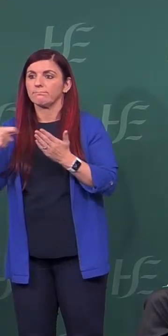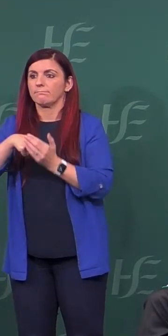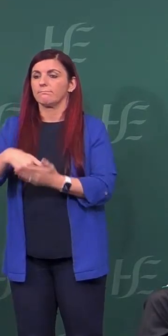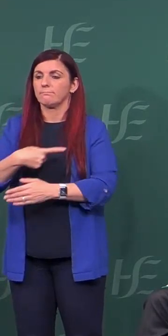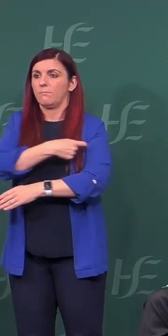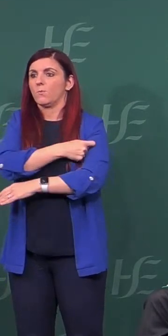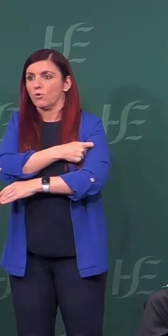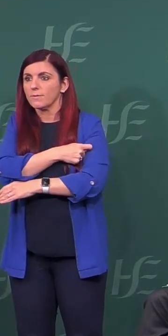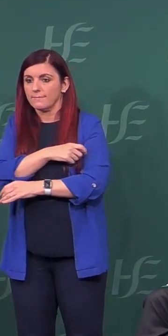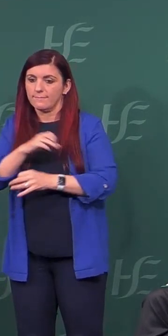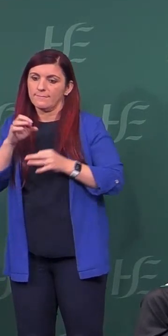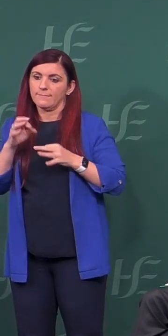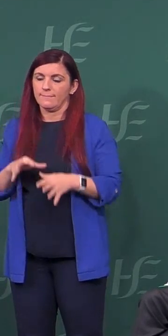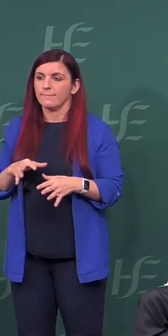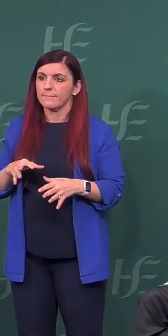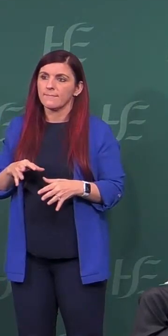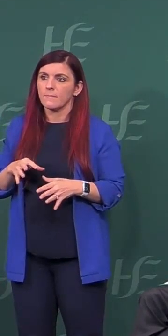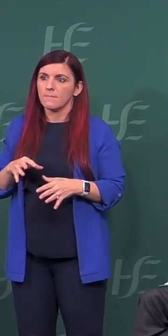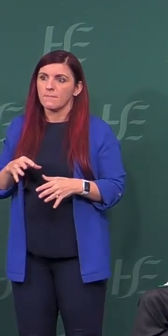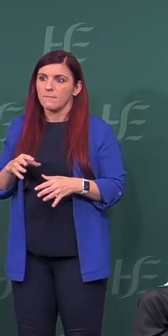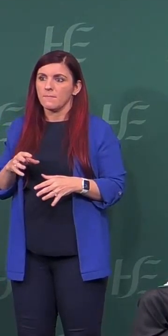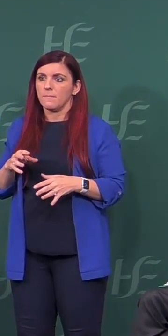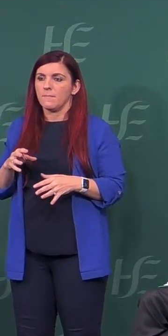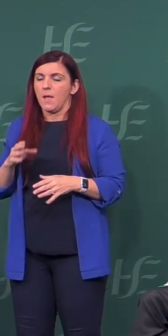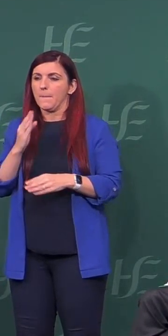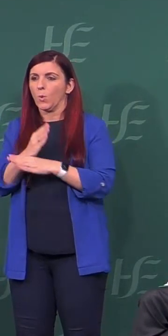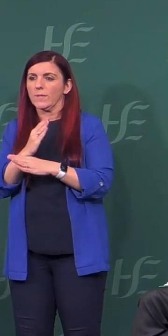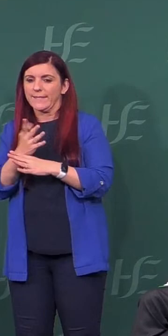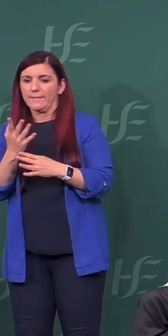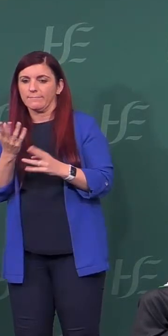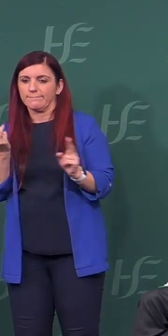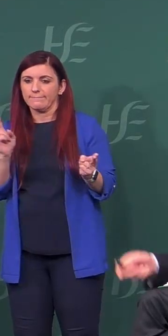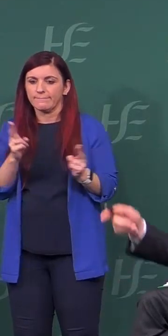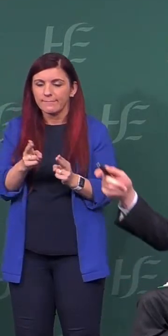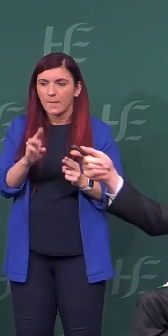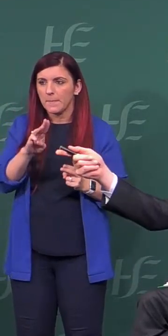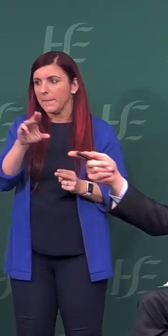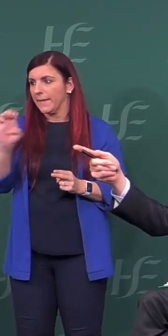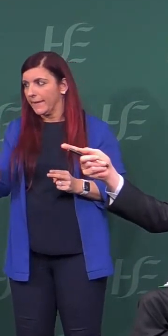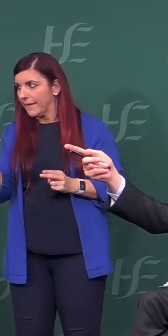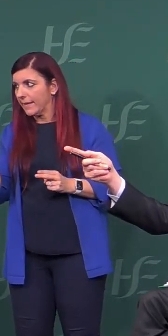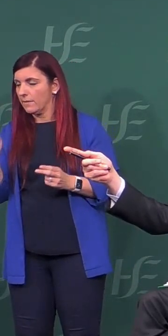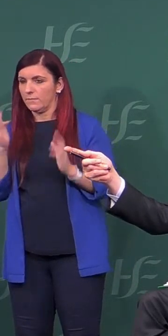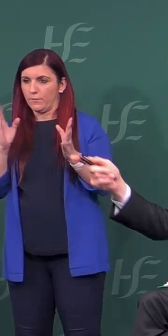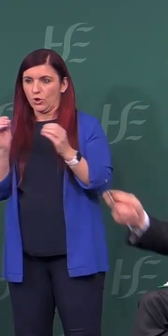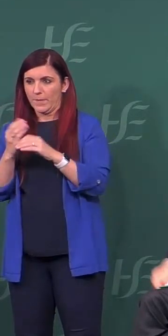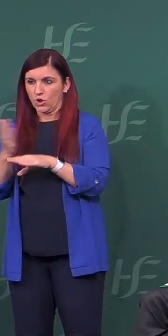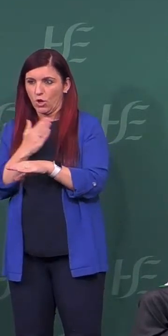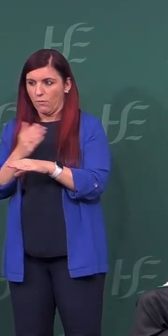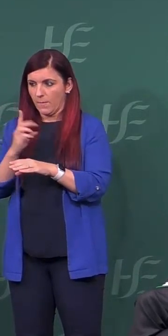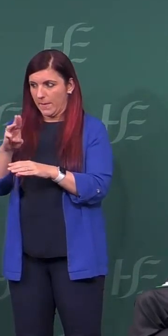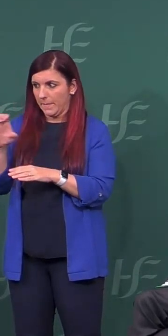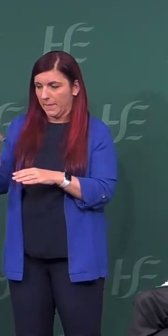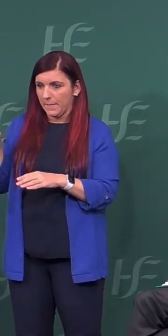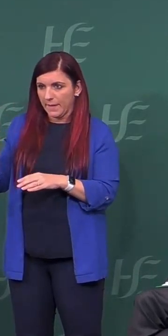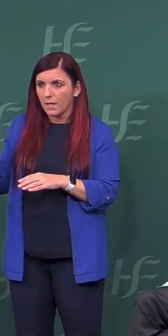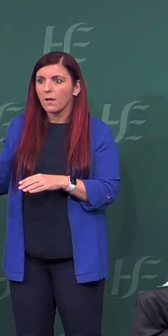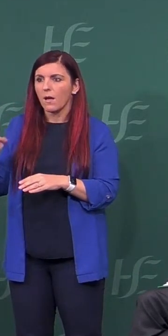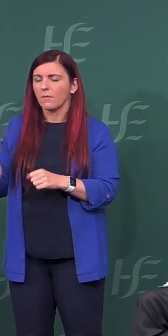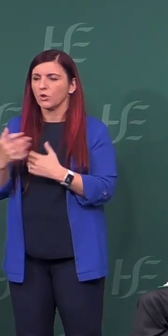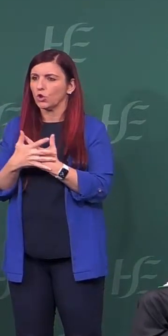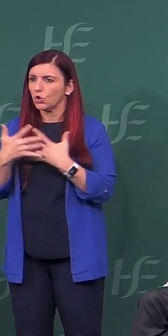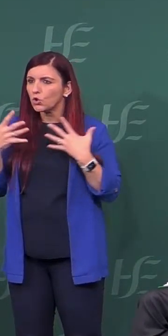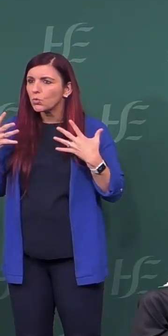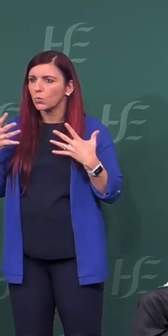course, have their waning immunity. The PPE and infection prevention control measures I highlighted earlier on. If you saw the huge